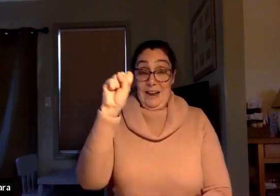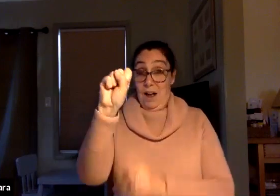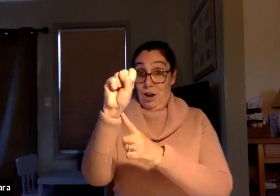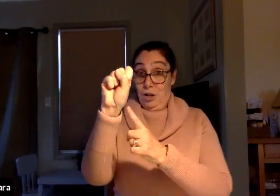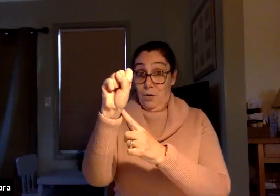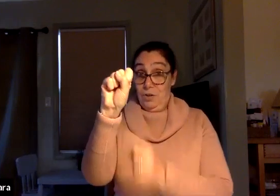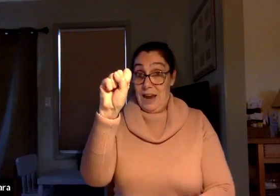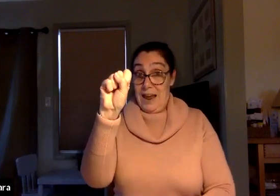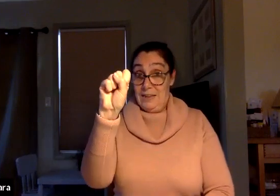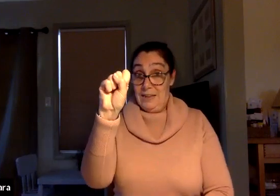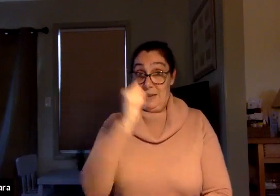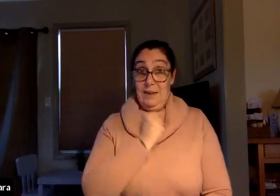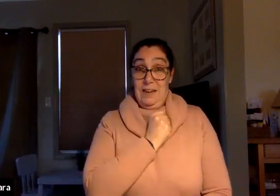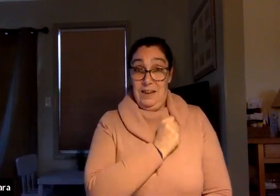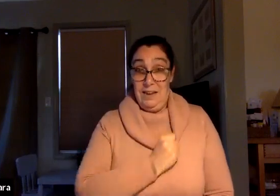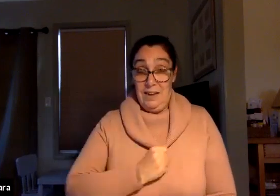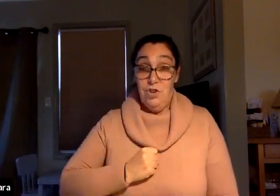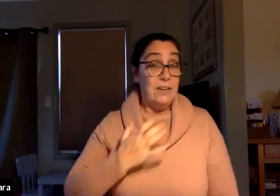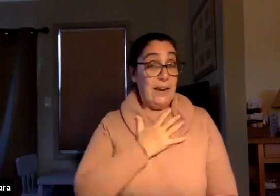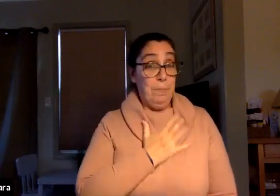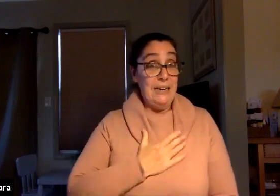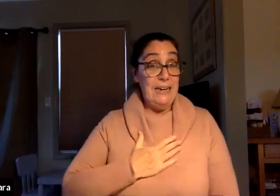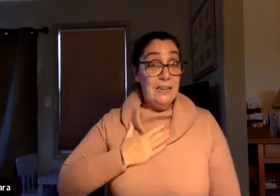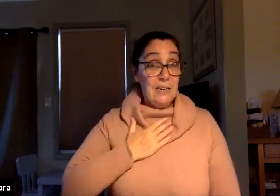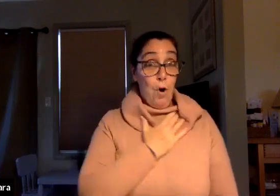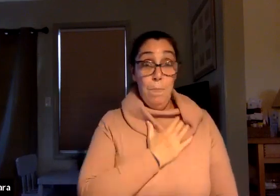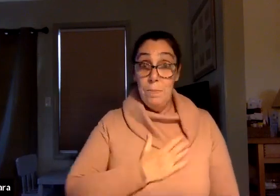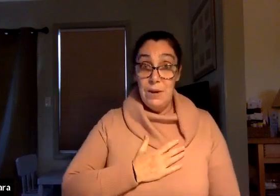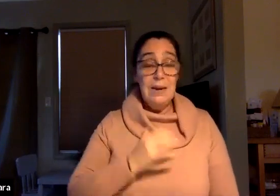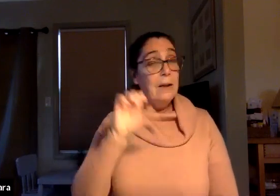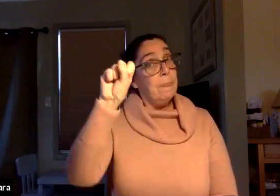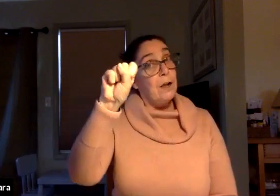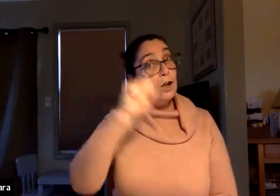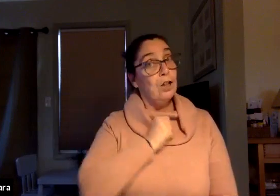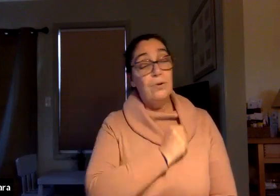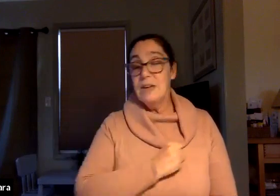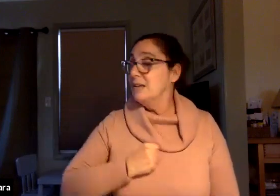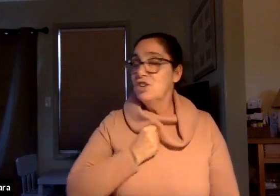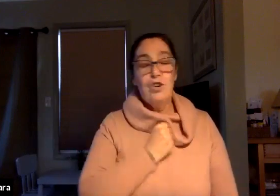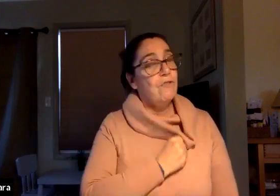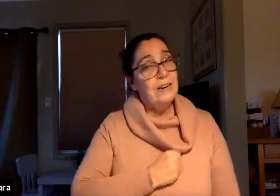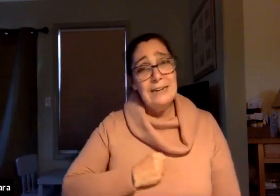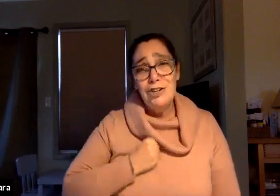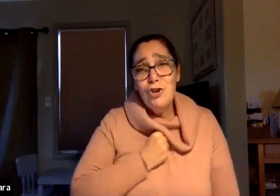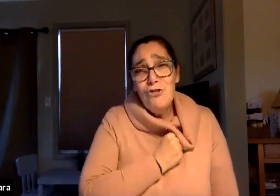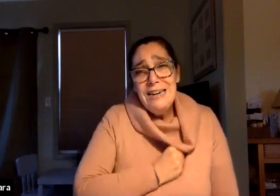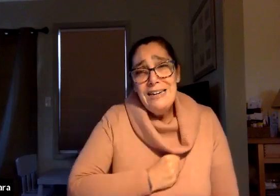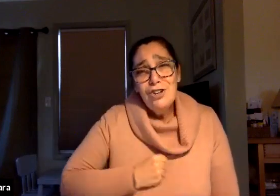A closed S, just like please is an open B, closed S, sorry, sorry,